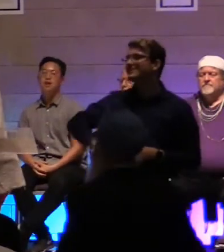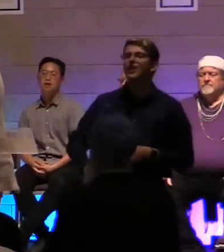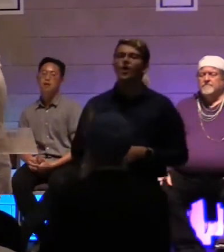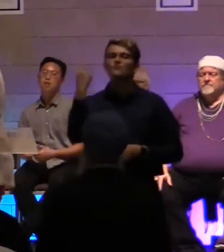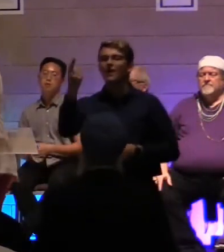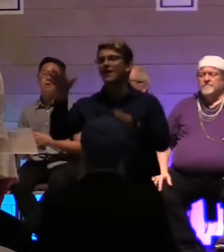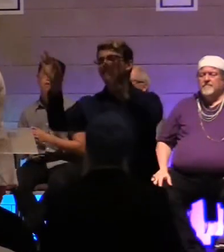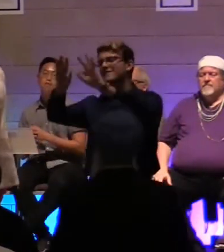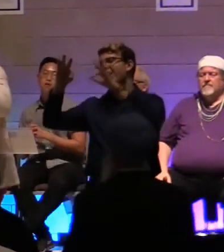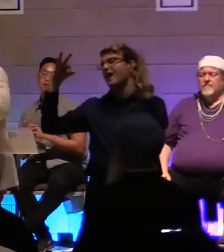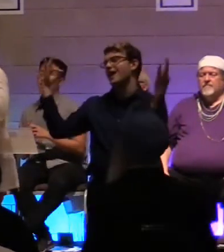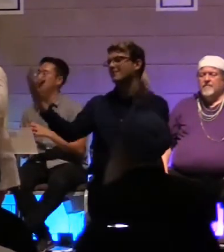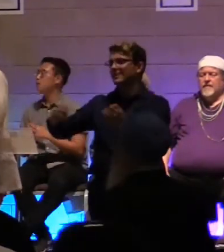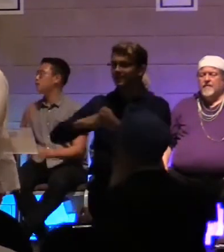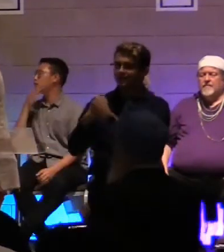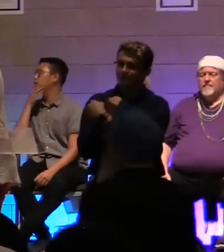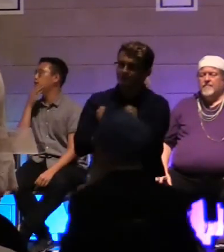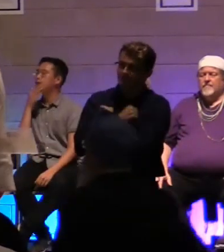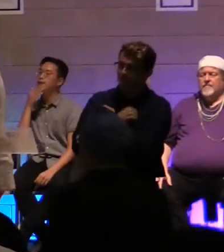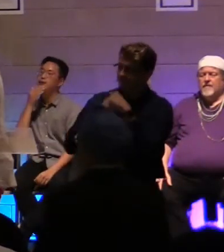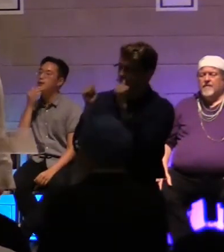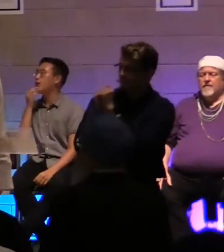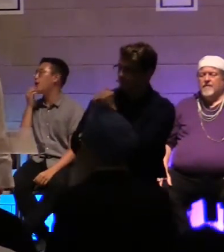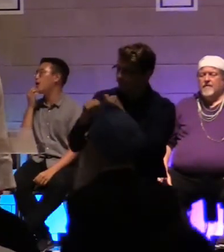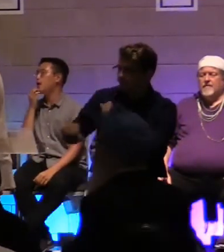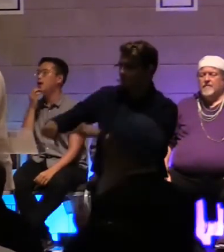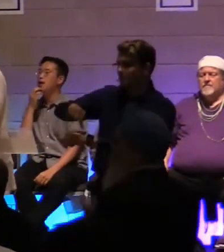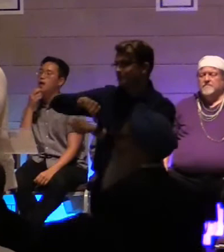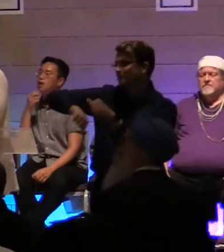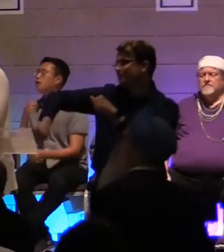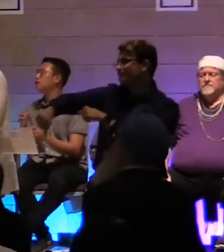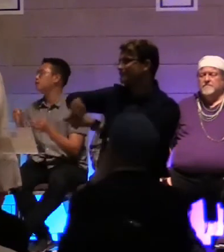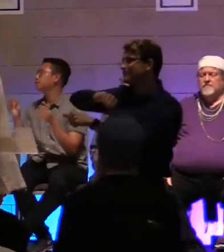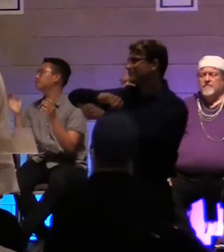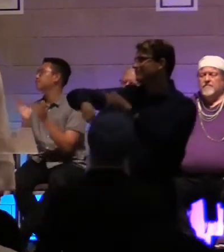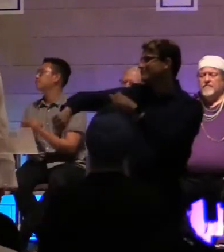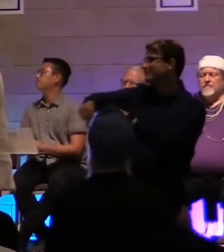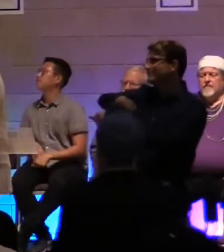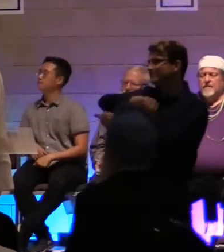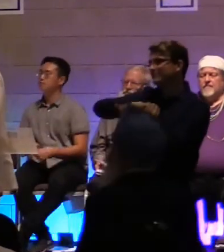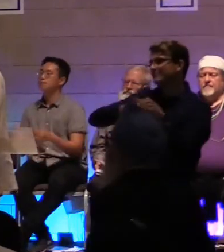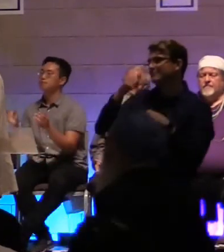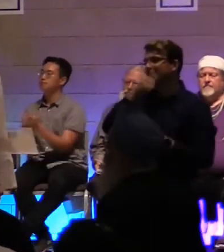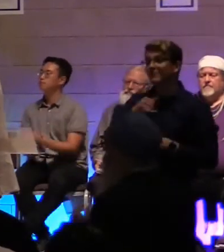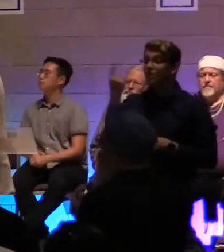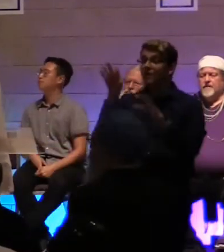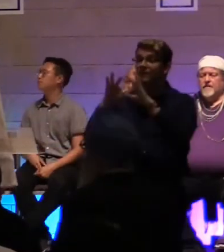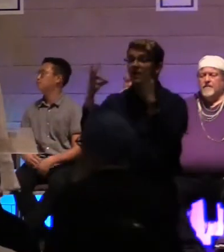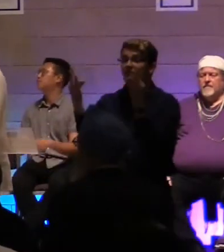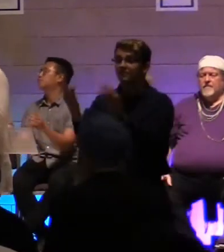say. One family living in love. Say it again, say one. One